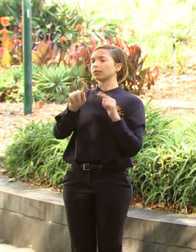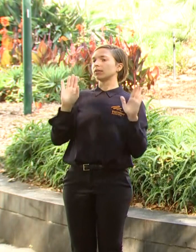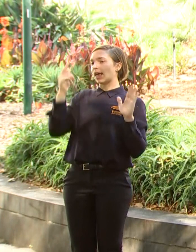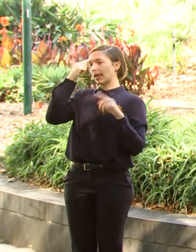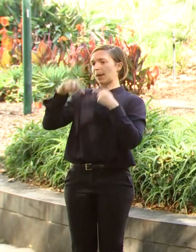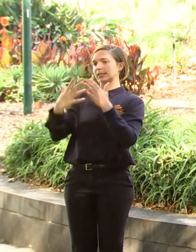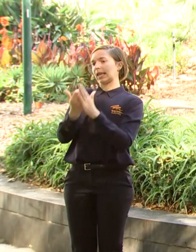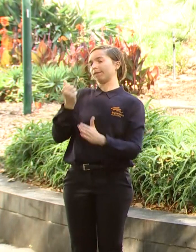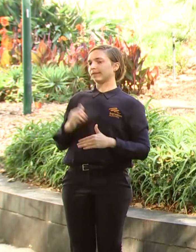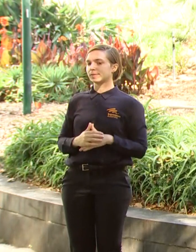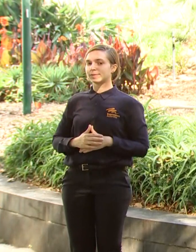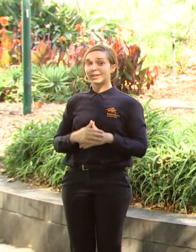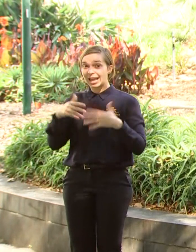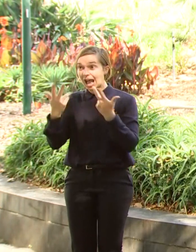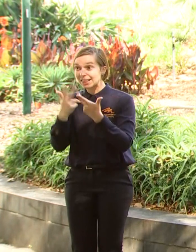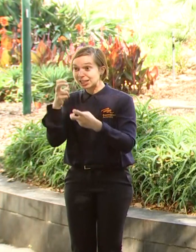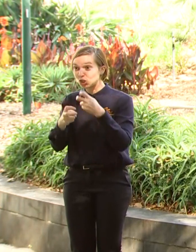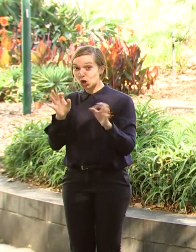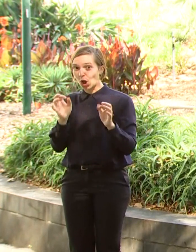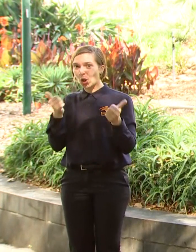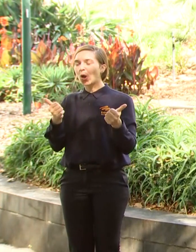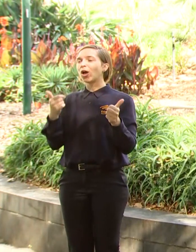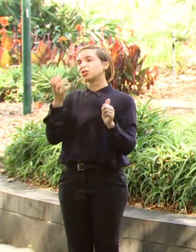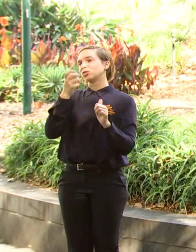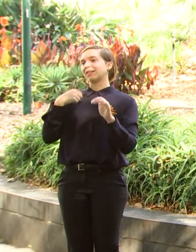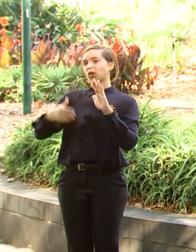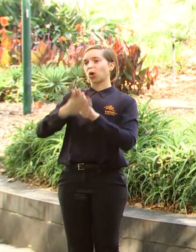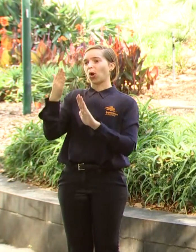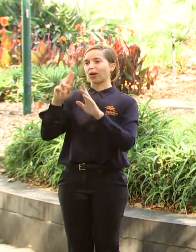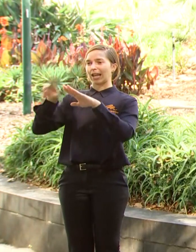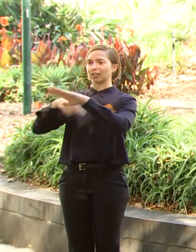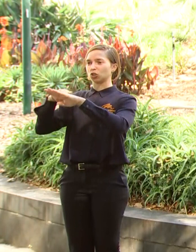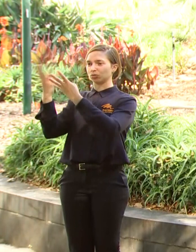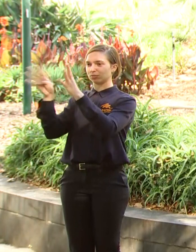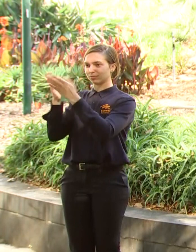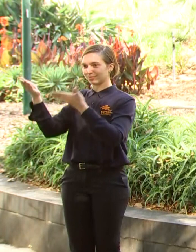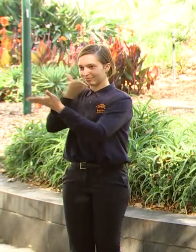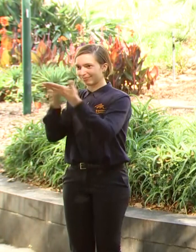No, thank you. We shall. Oh, well, no, I have to go to the meeting. We'll follow. We